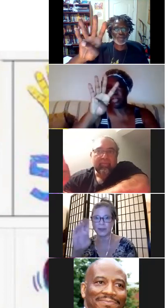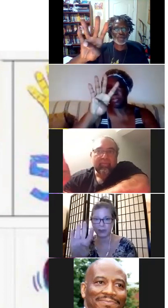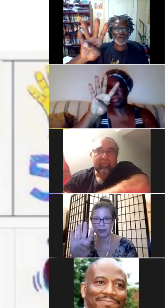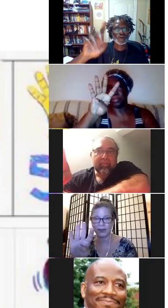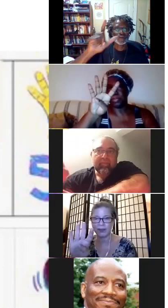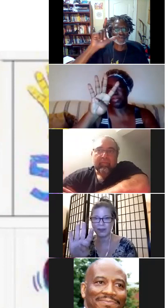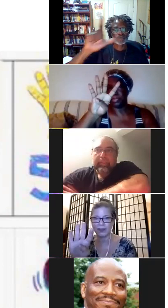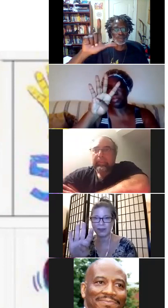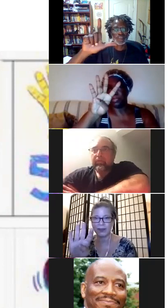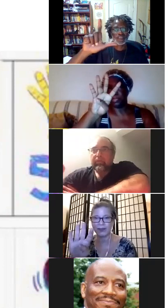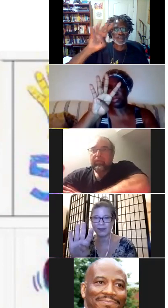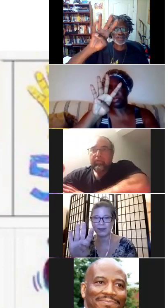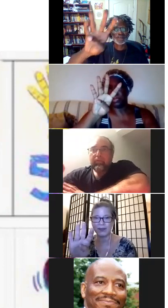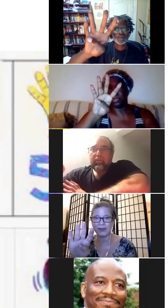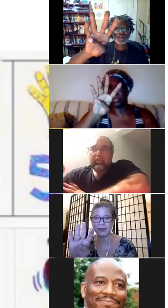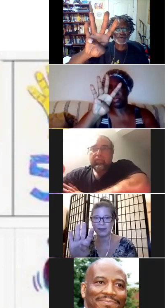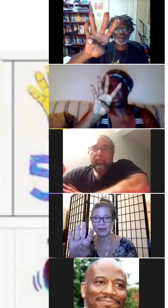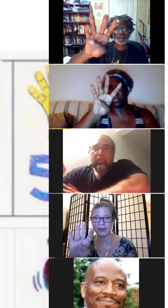24.